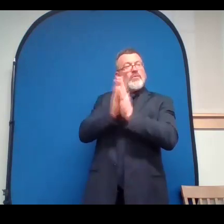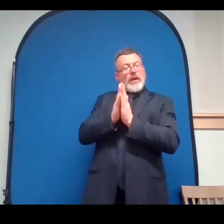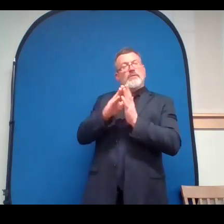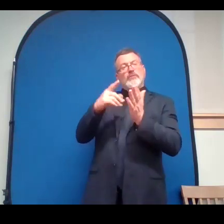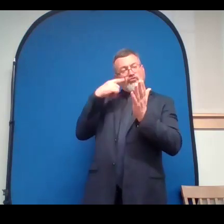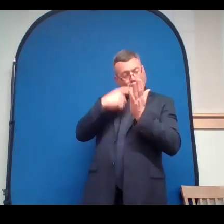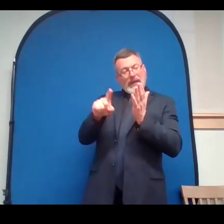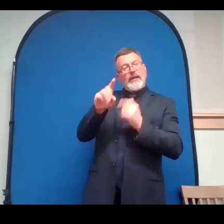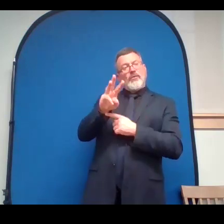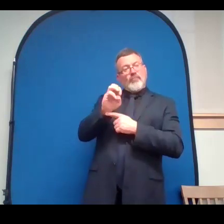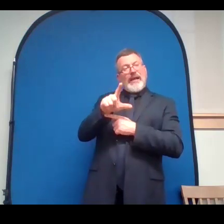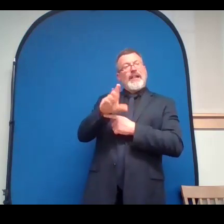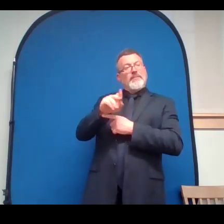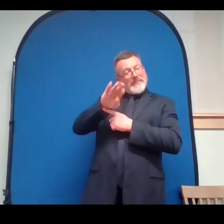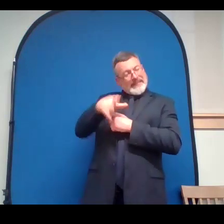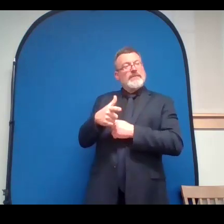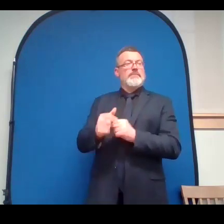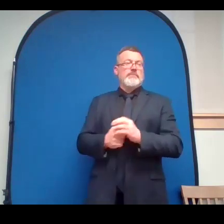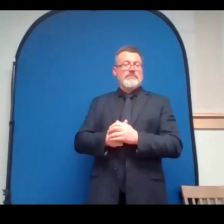And let's look at